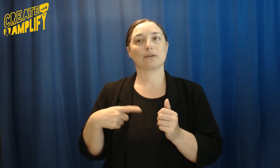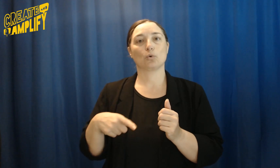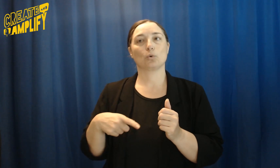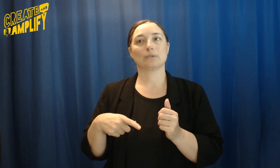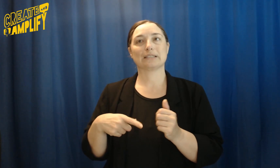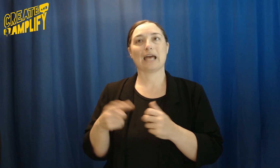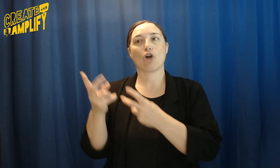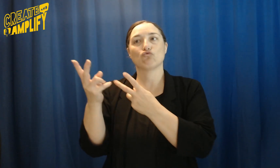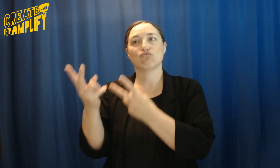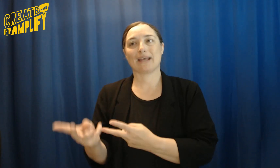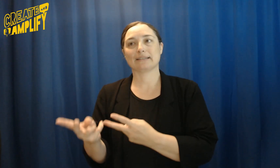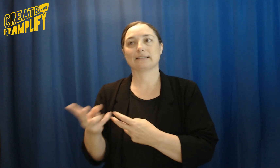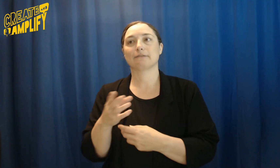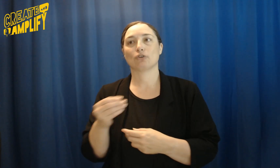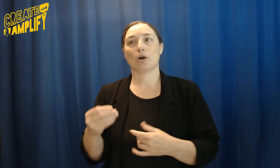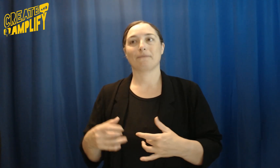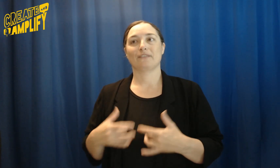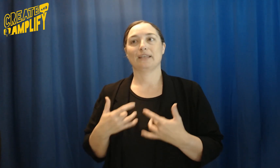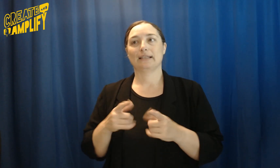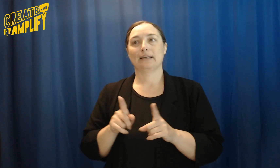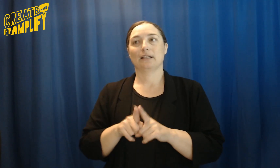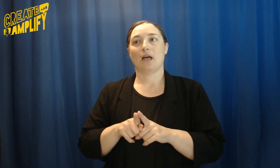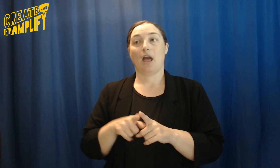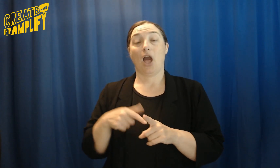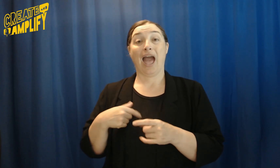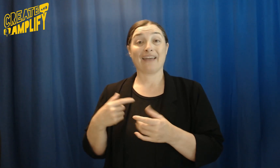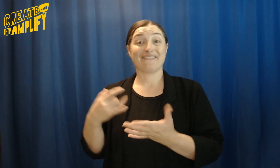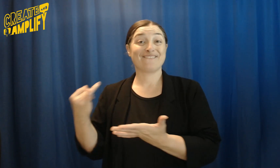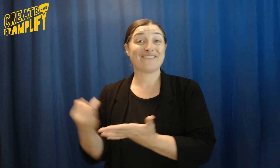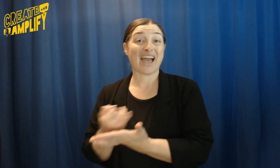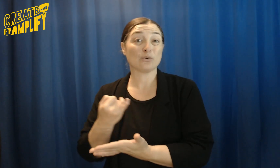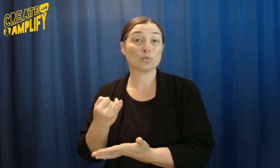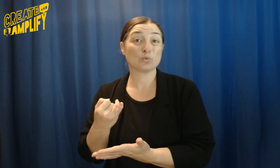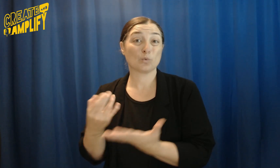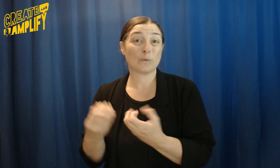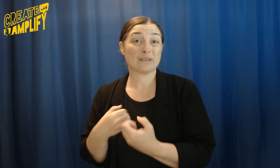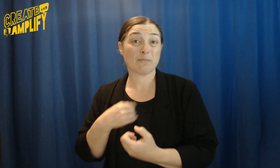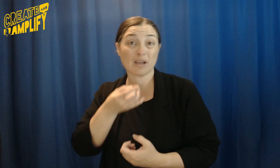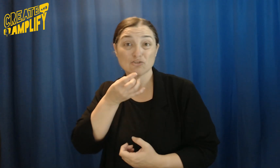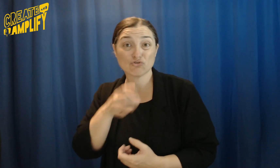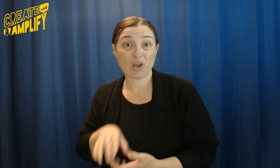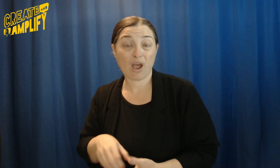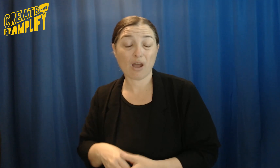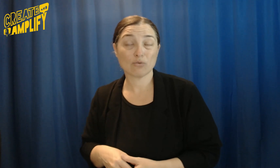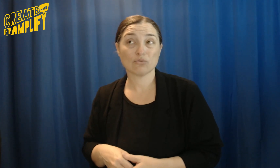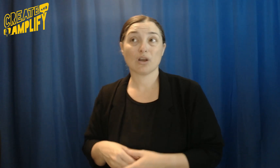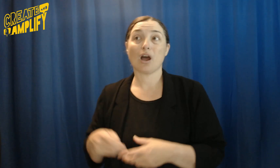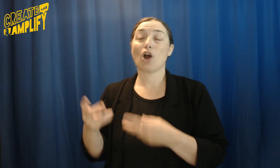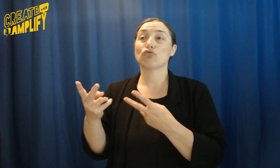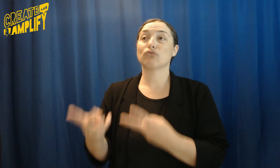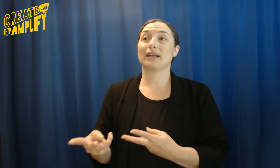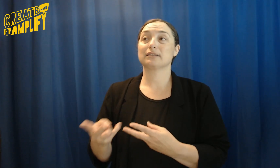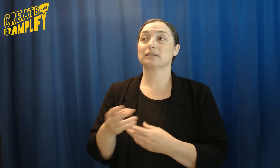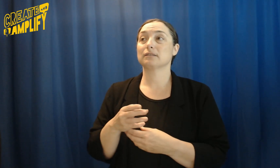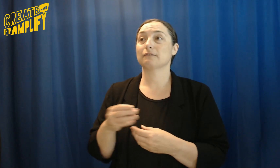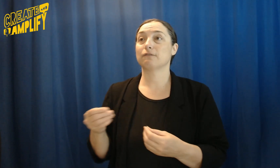failed my kid. It was a rest from being hurt, like just shot in a cannon back to